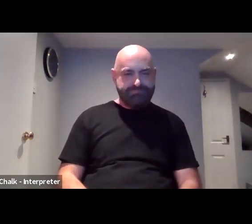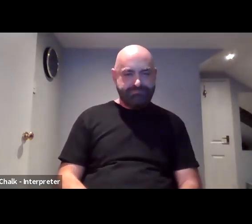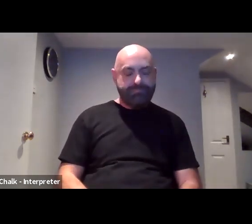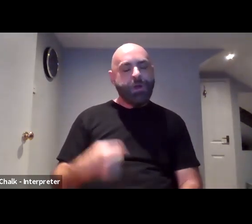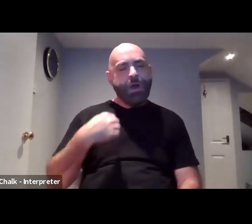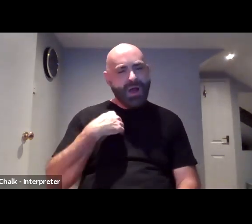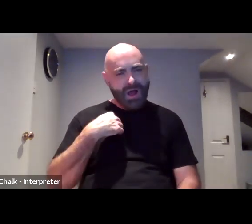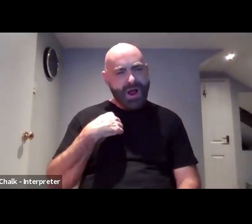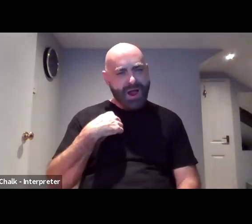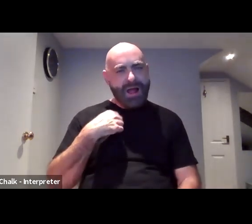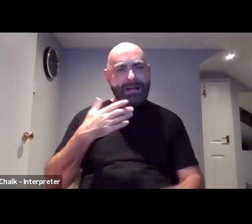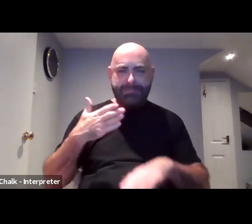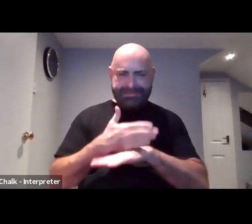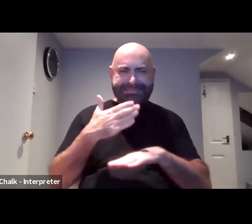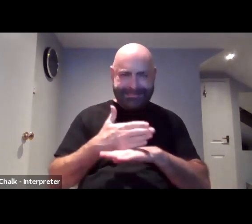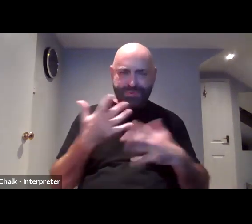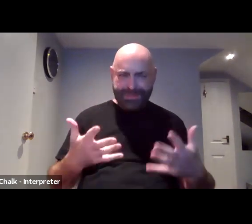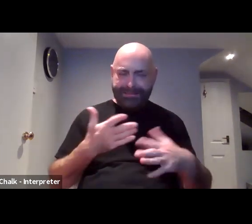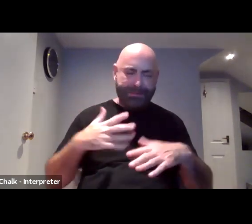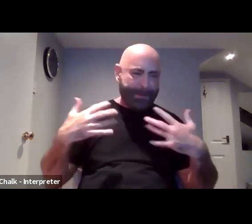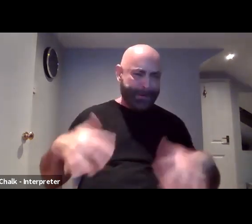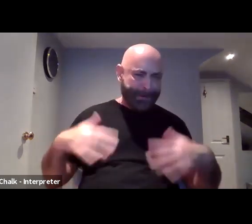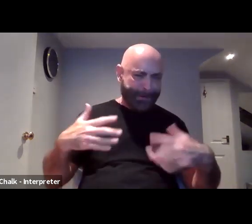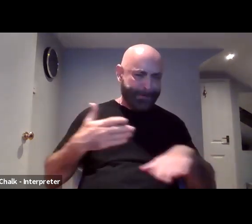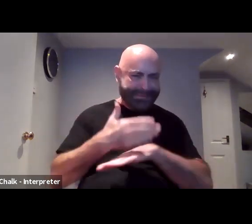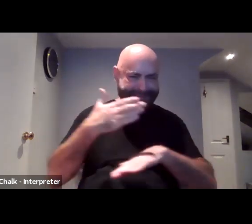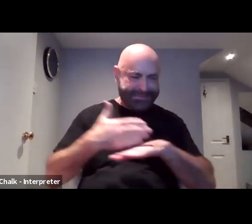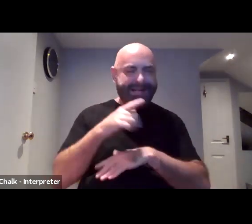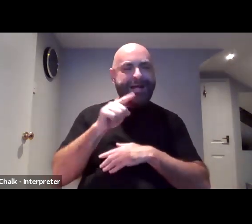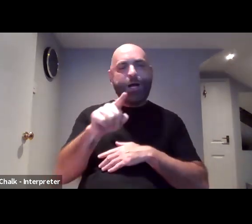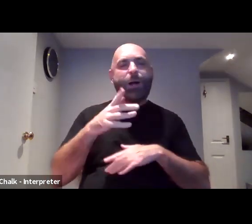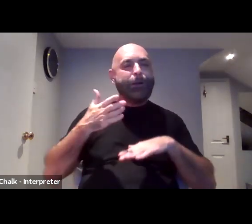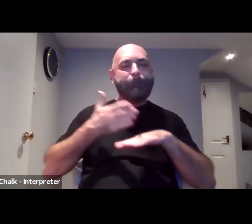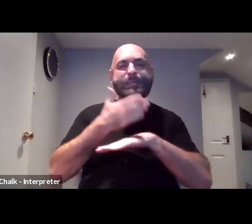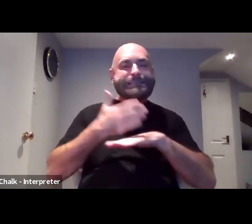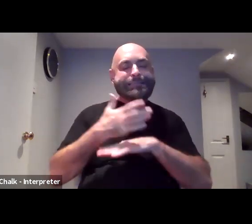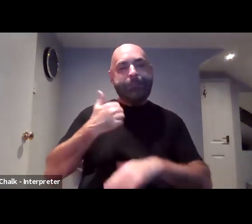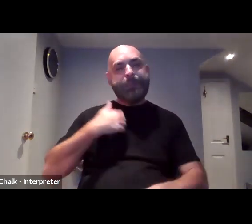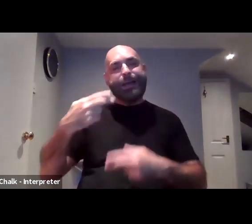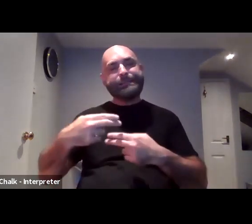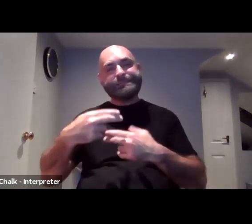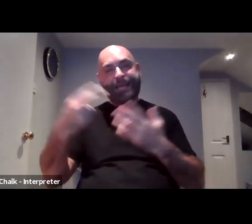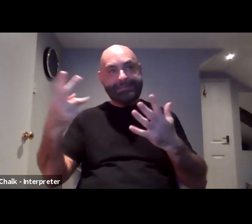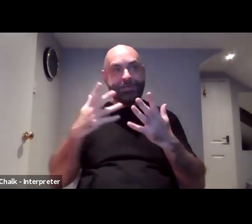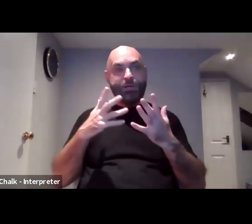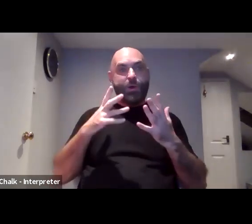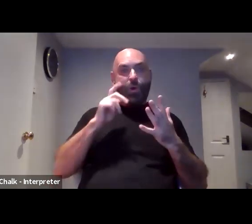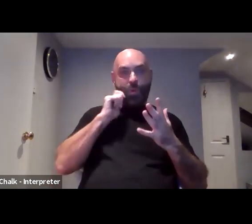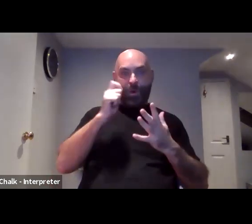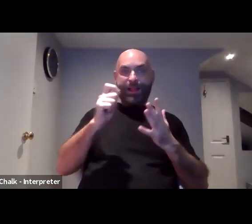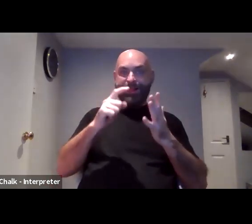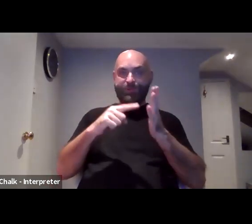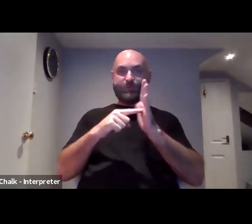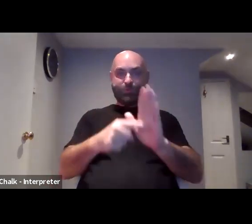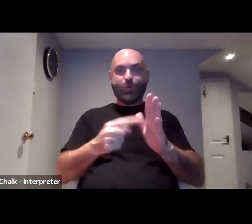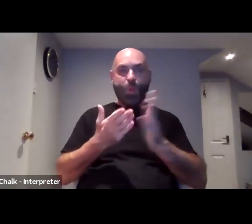I've had rather a busy day, and so the busyness of my day will be reflected in